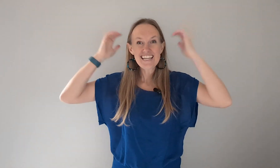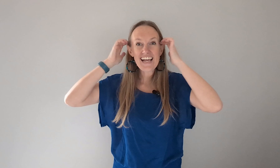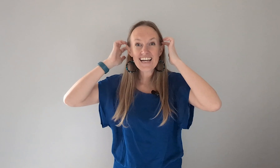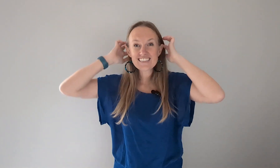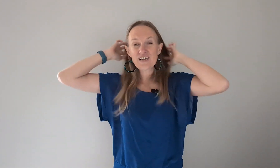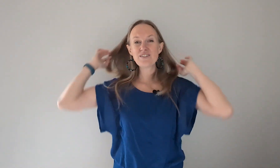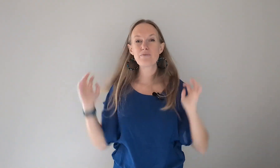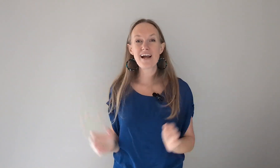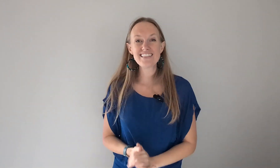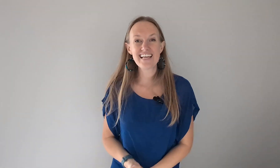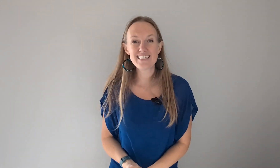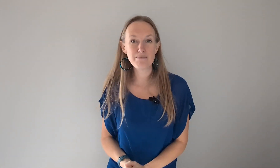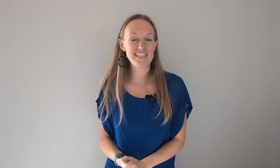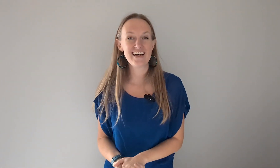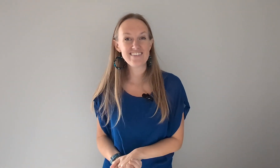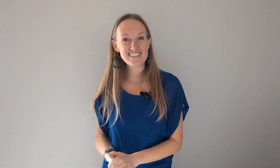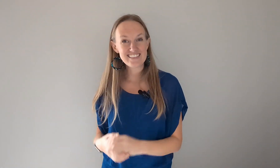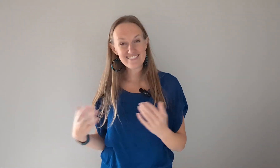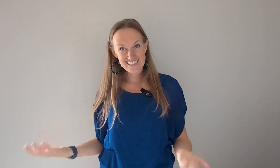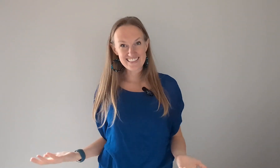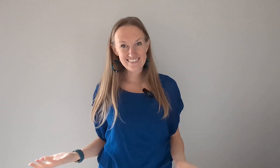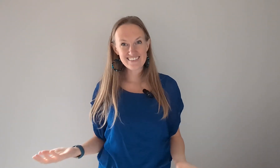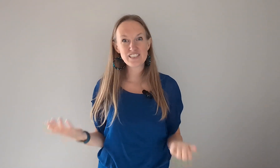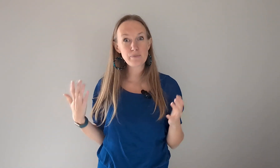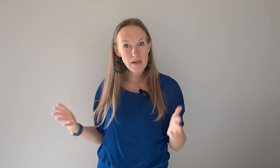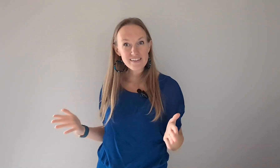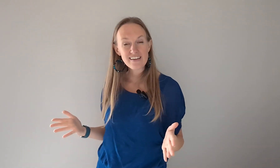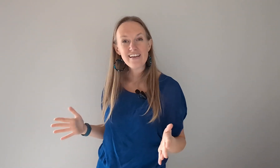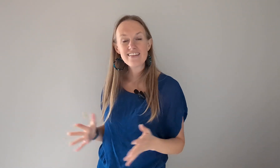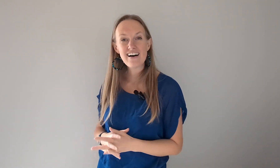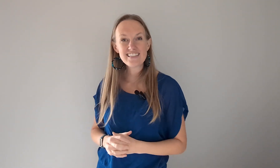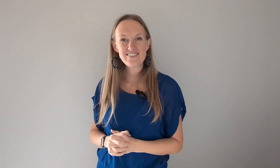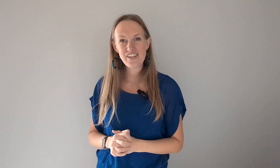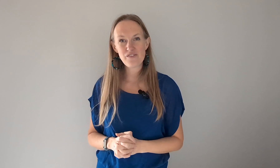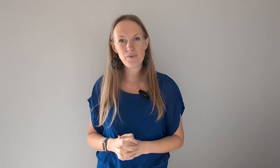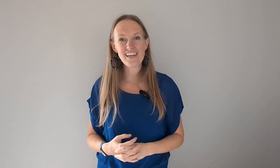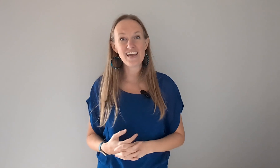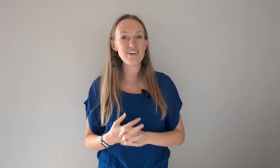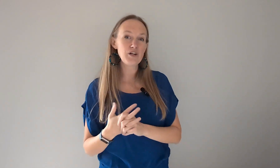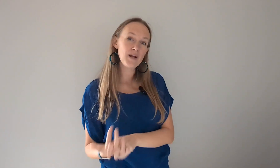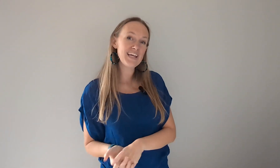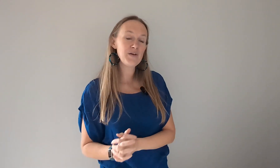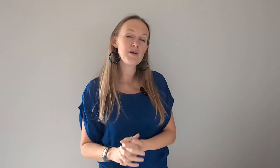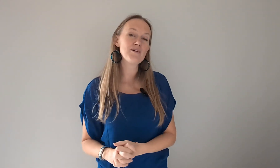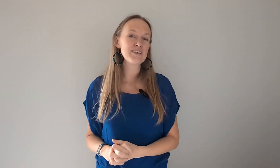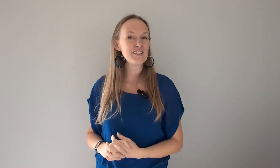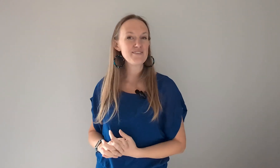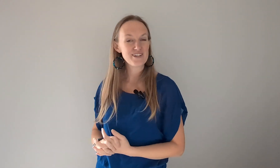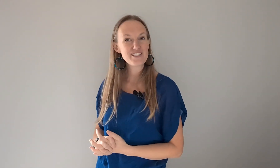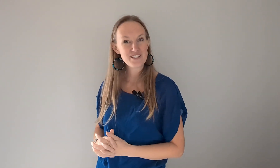Hey guys, so practice that as many times as you need to. This is probably the longest video of the week, and when you're ready, we will learn verse